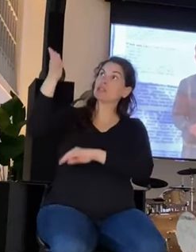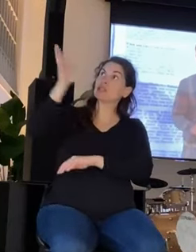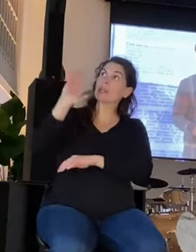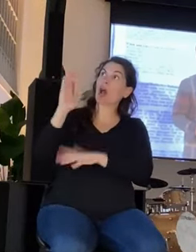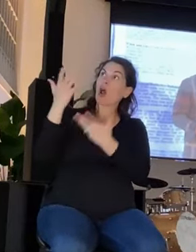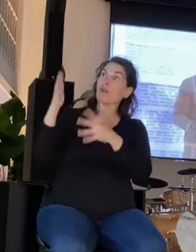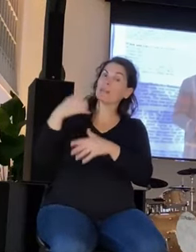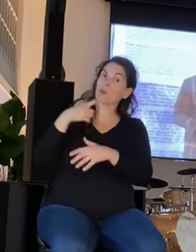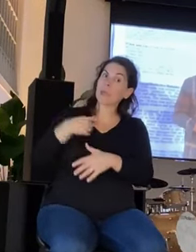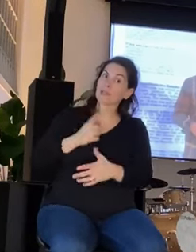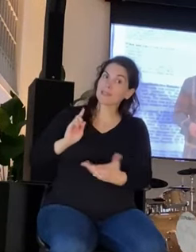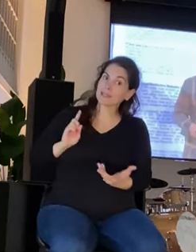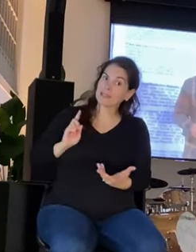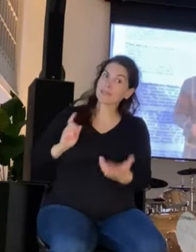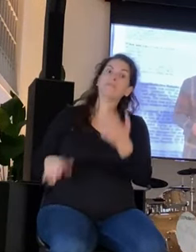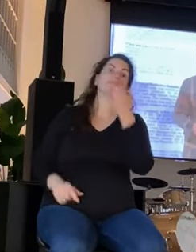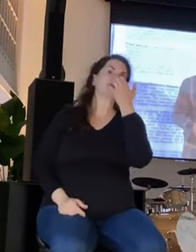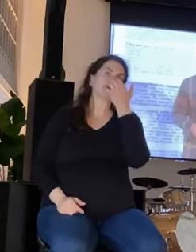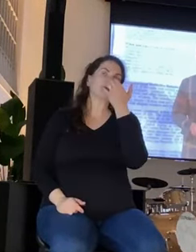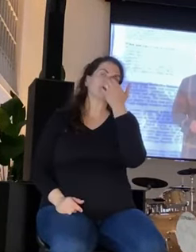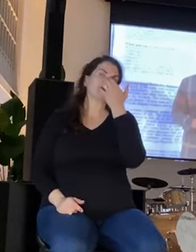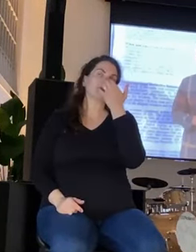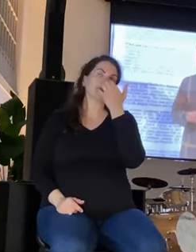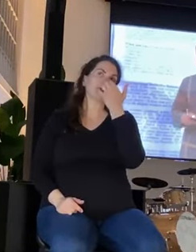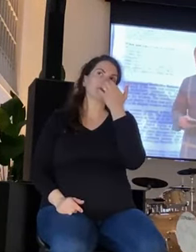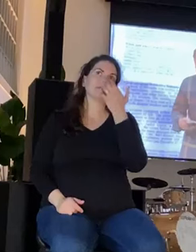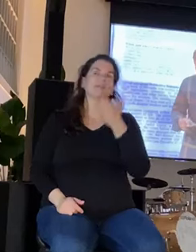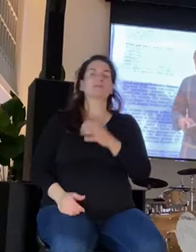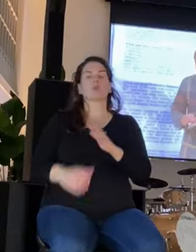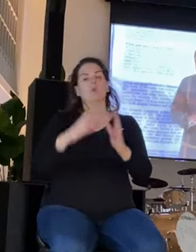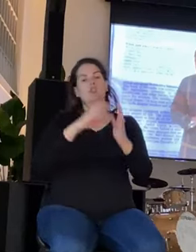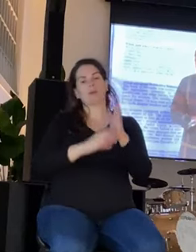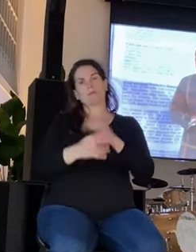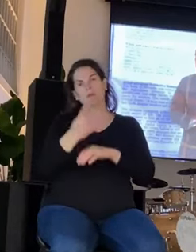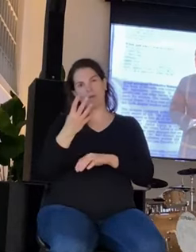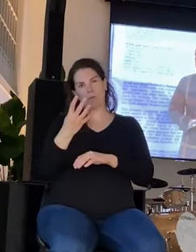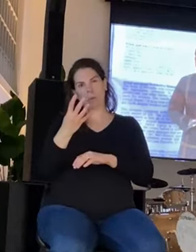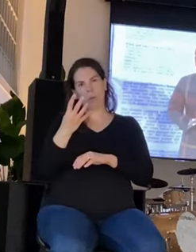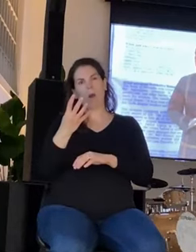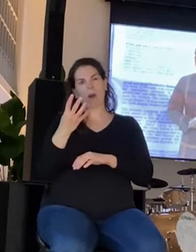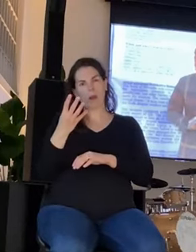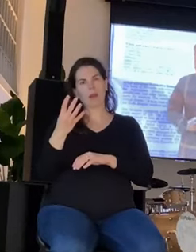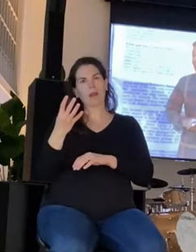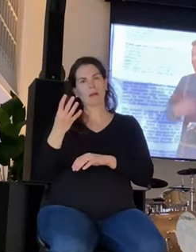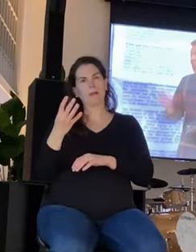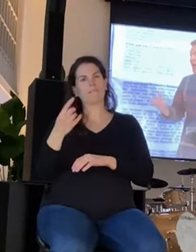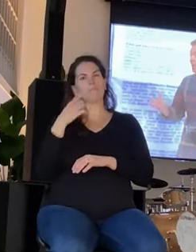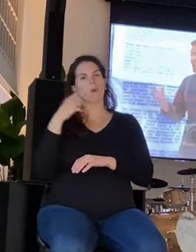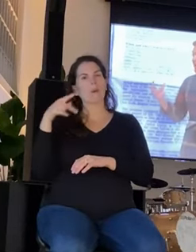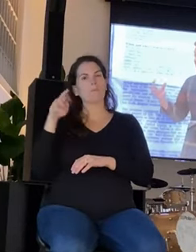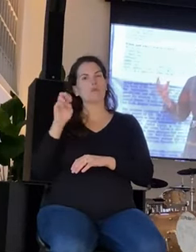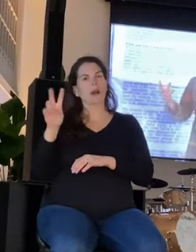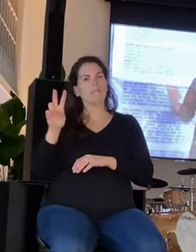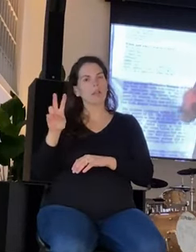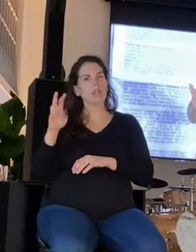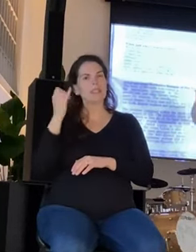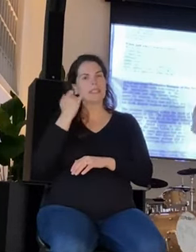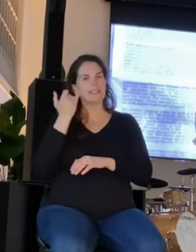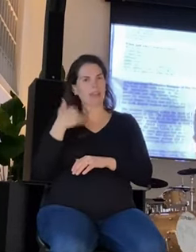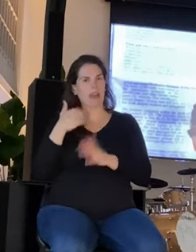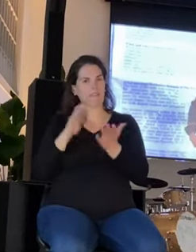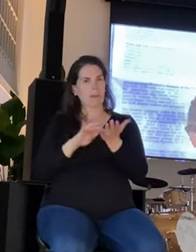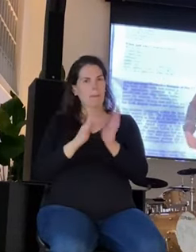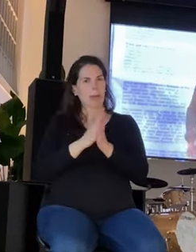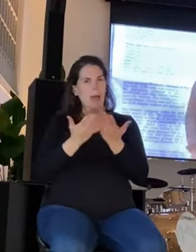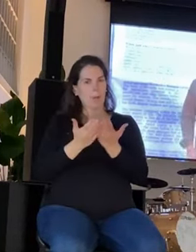he has to say. So we're going to look at a passage of scripture in chapter 4 of Proverbs 4. If you have your Bibles,